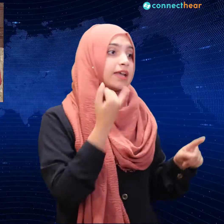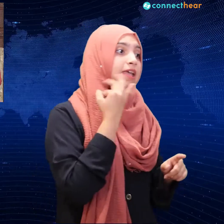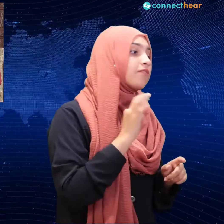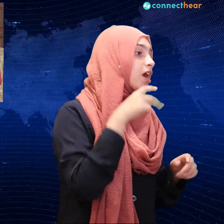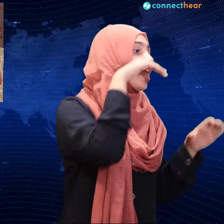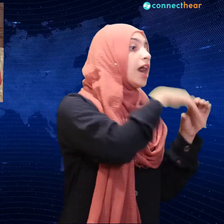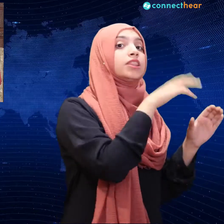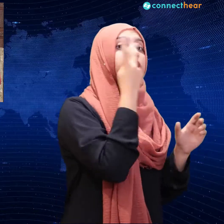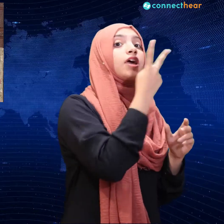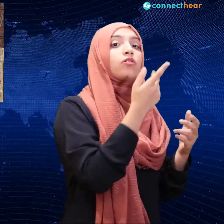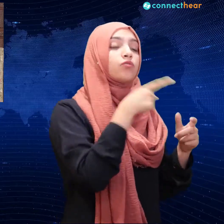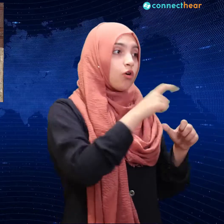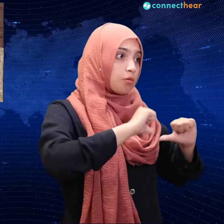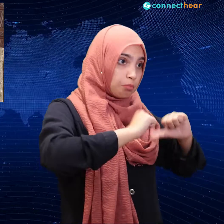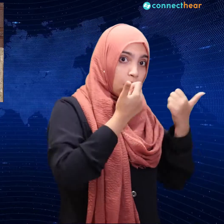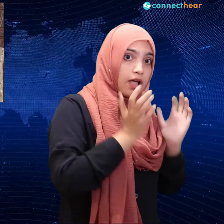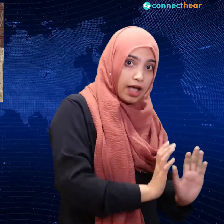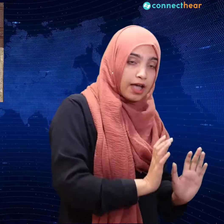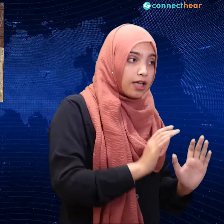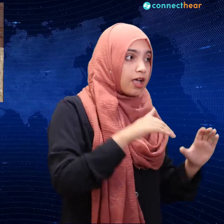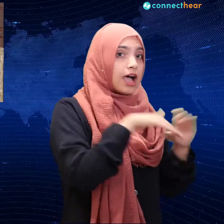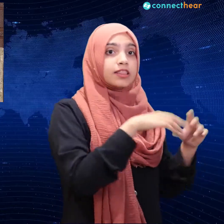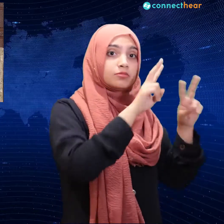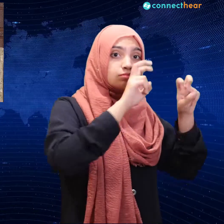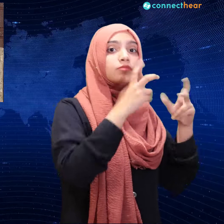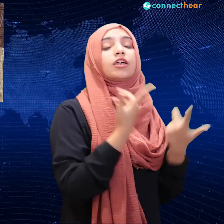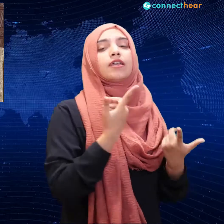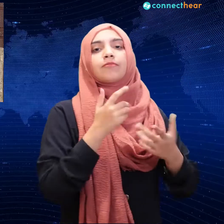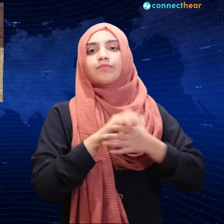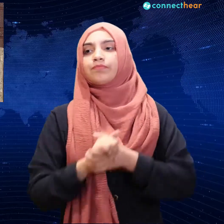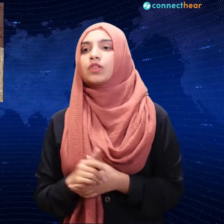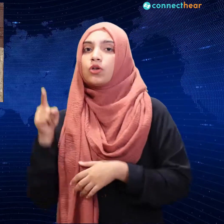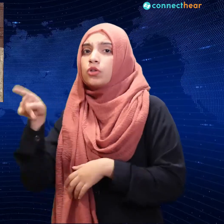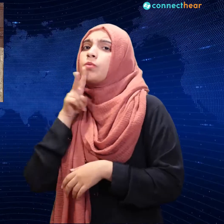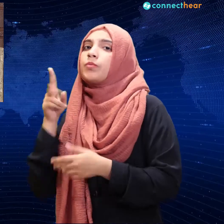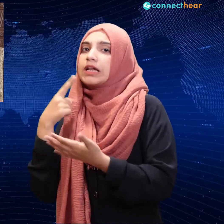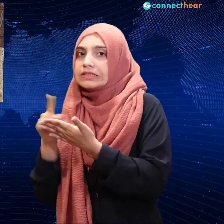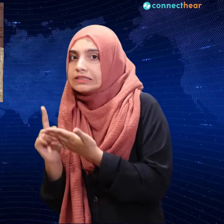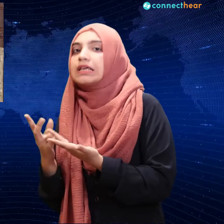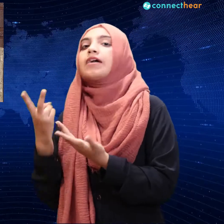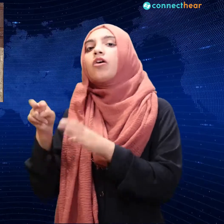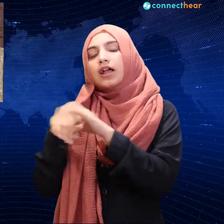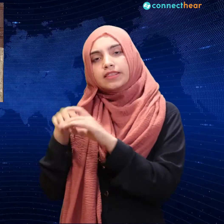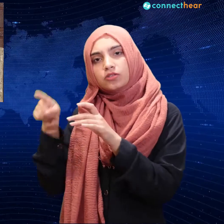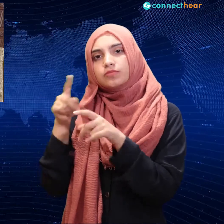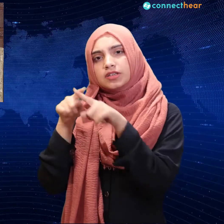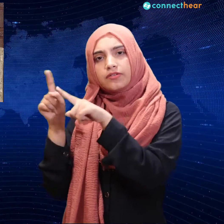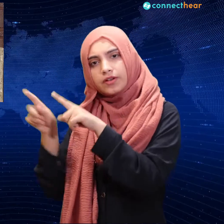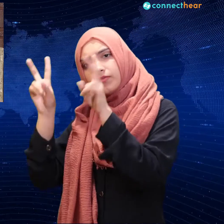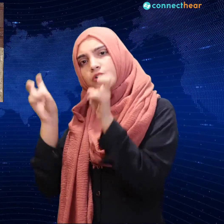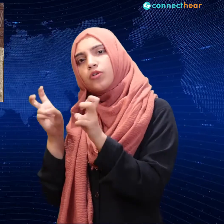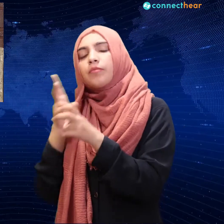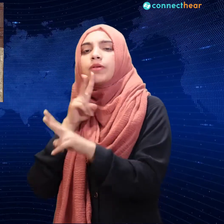rights. You've just alluded to your very real concerns about the risks of